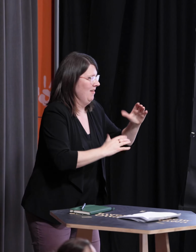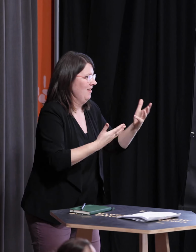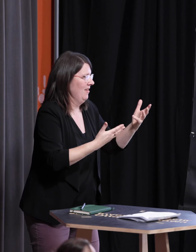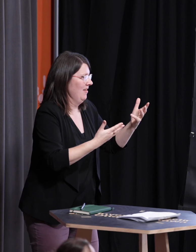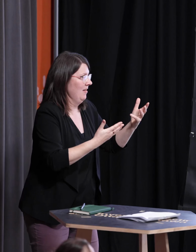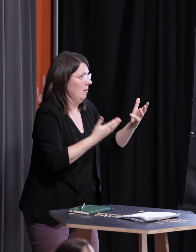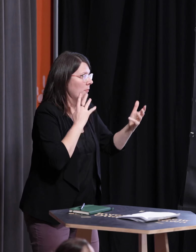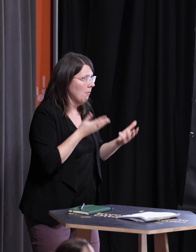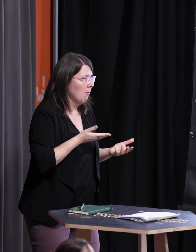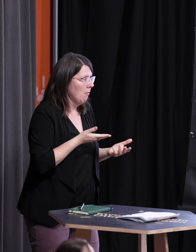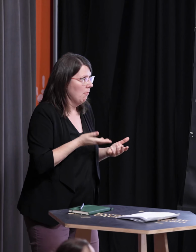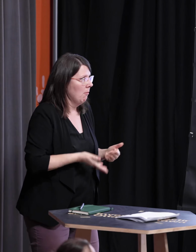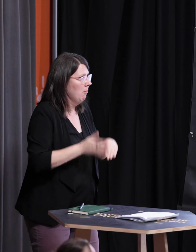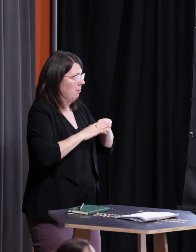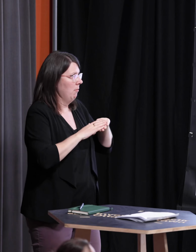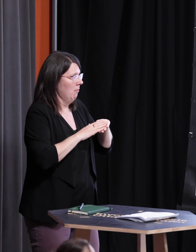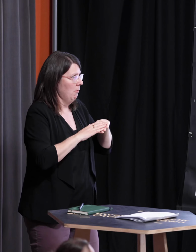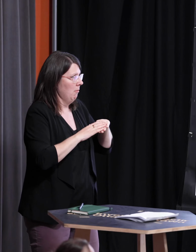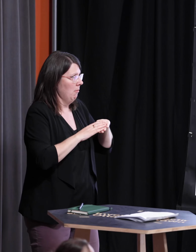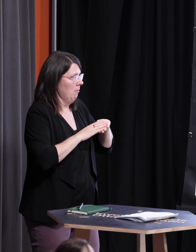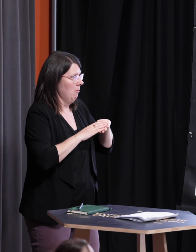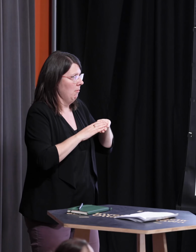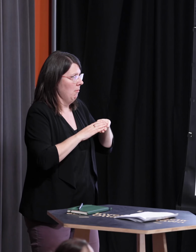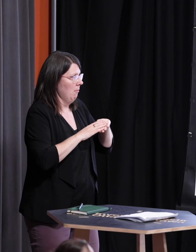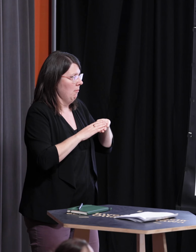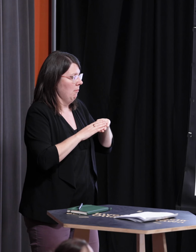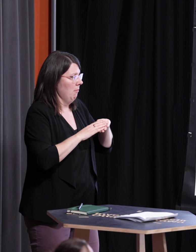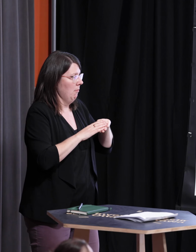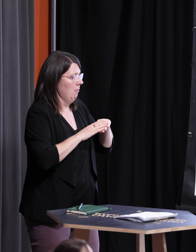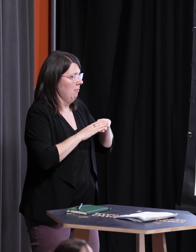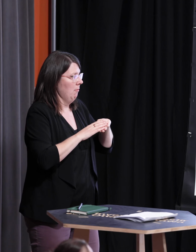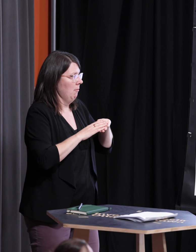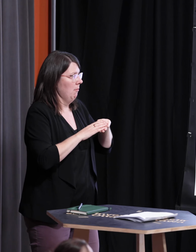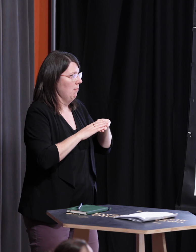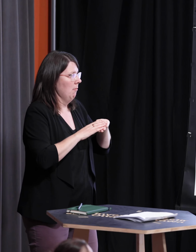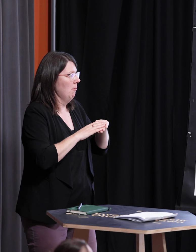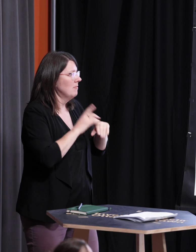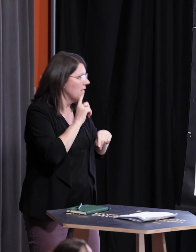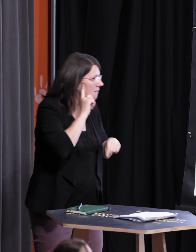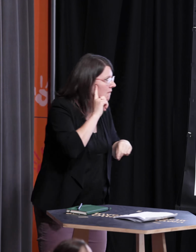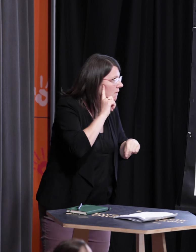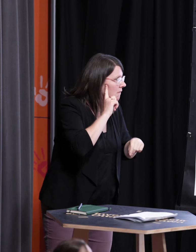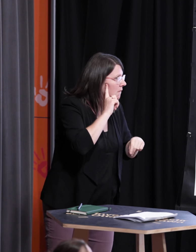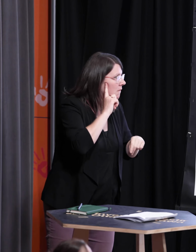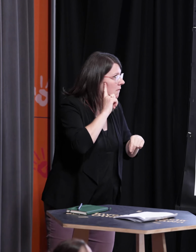around the miscommunication that happens when you can't hear and someone is speaking.